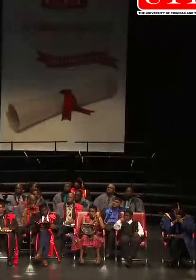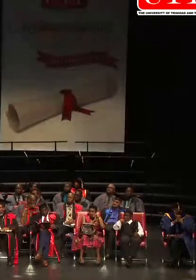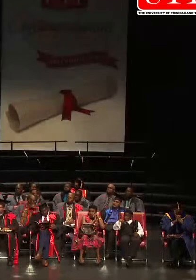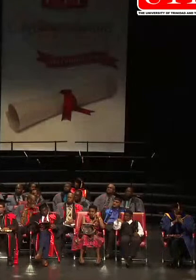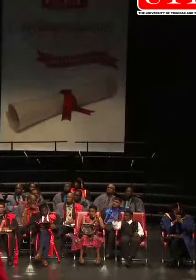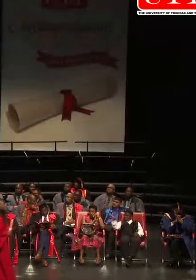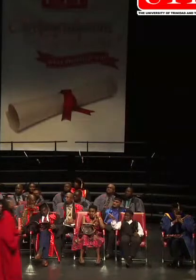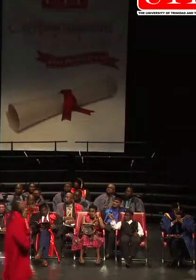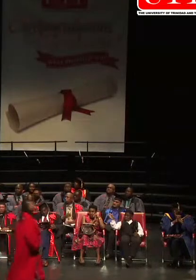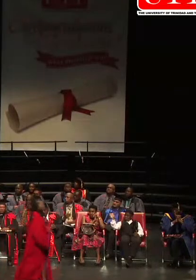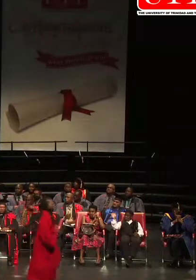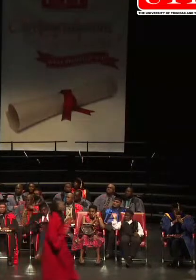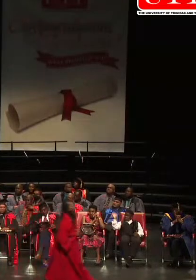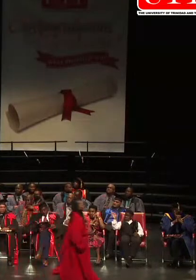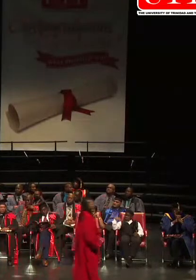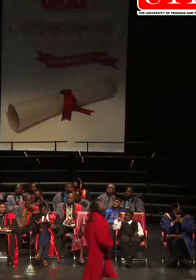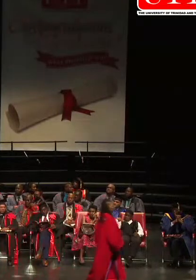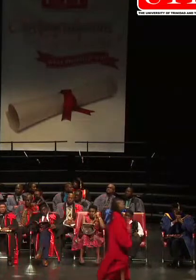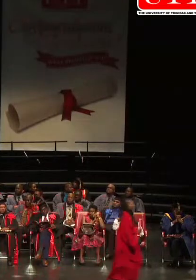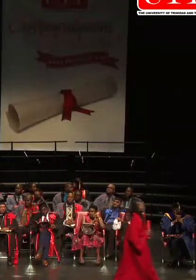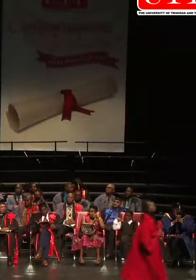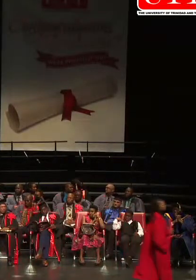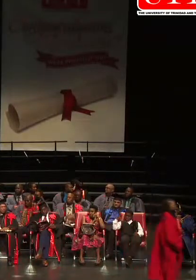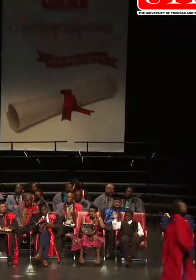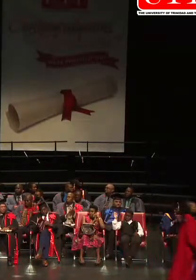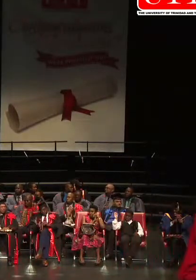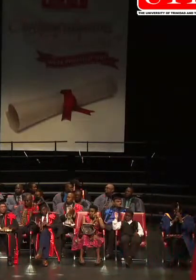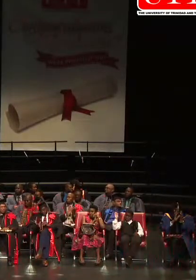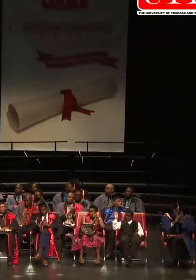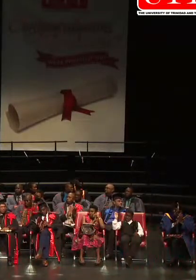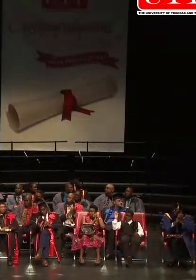Anika Kimberly Baku.